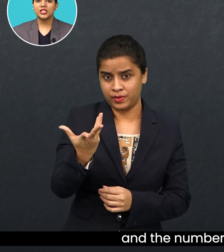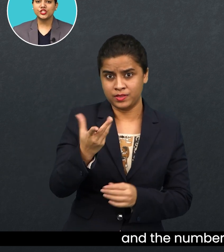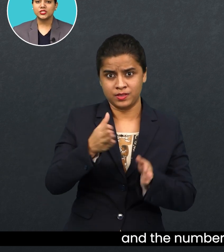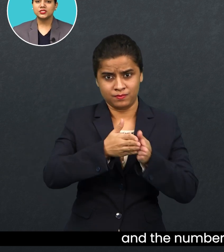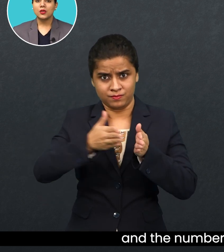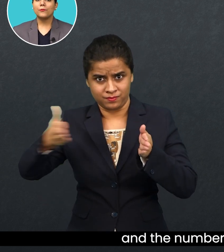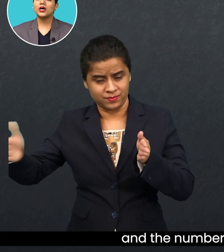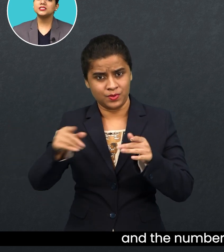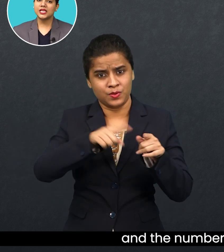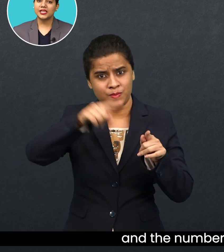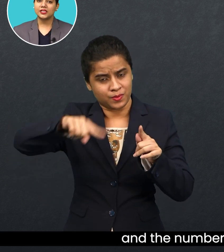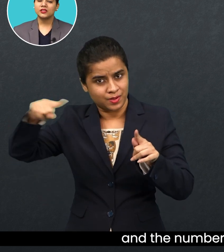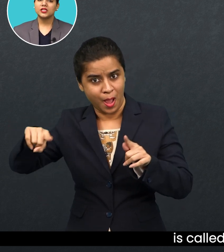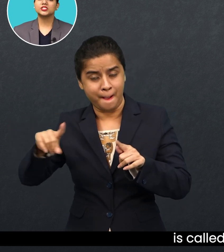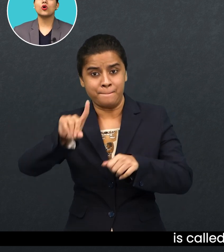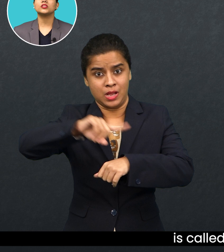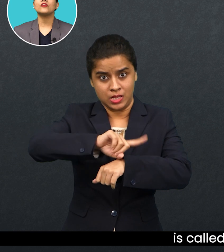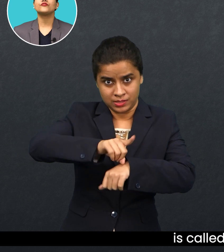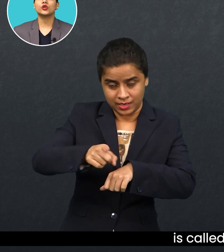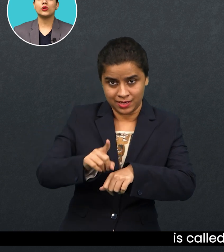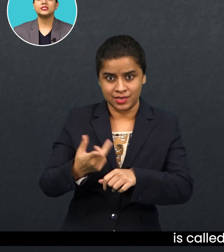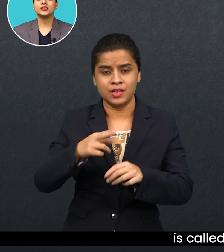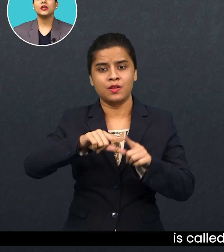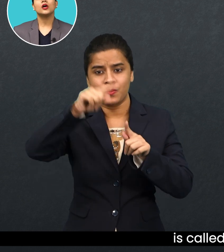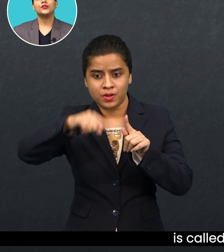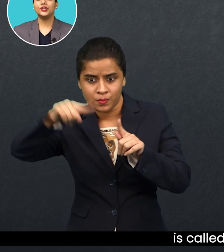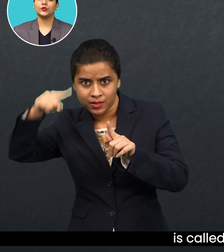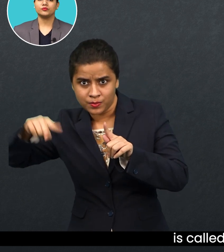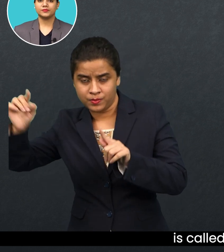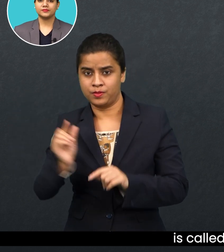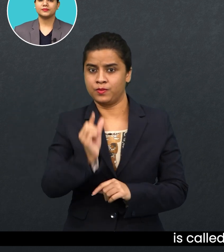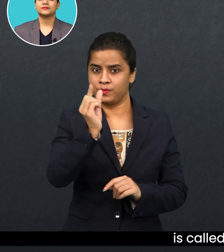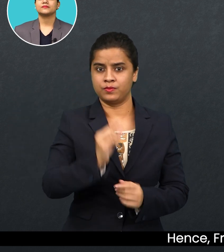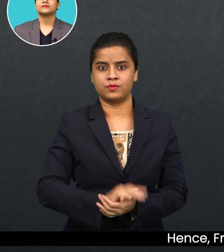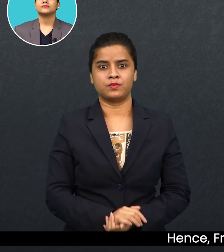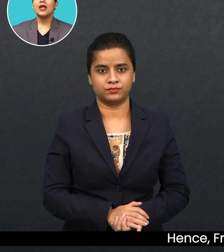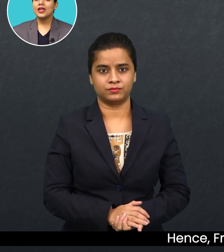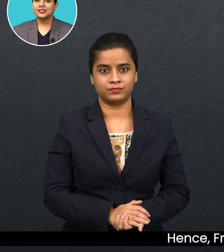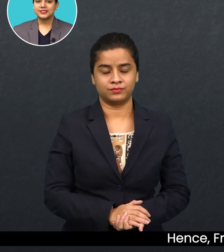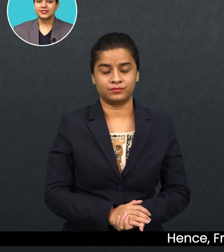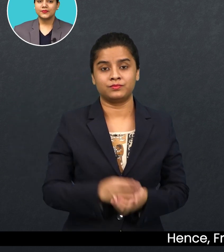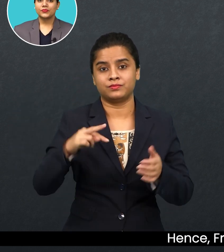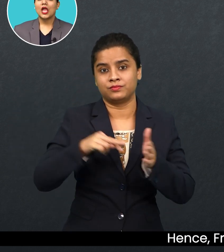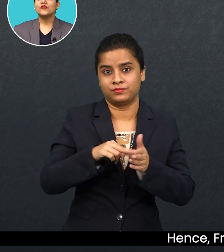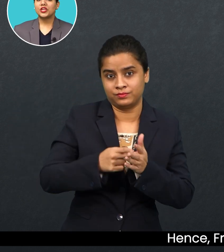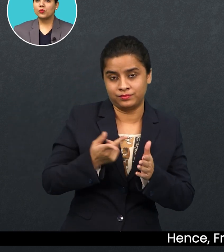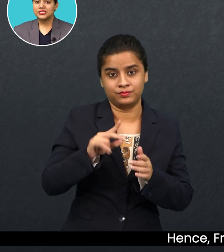of oscillations per second is called the frequency nu. Hence,